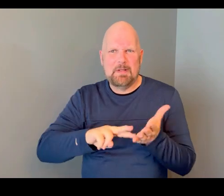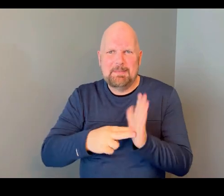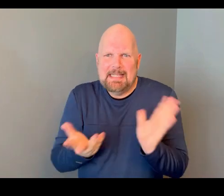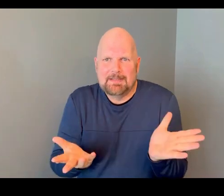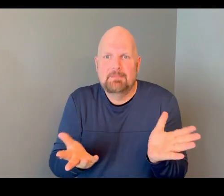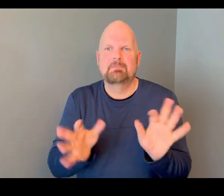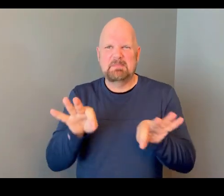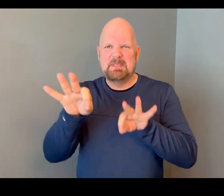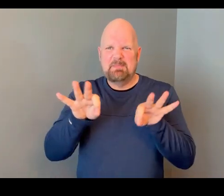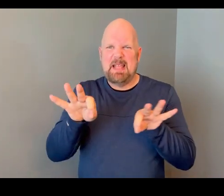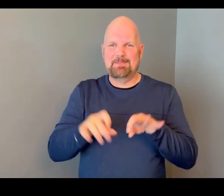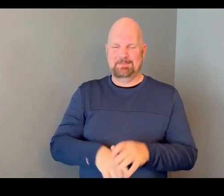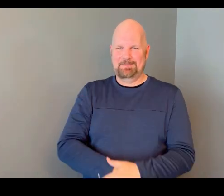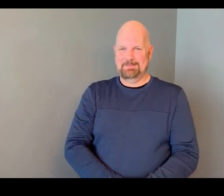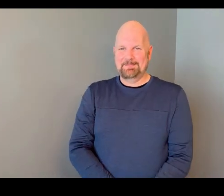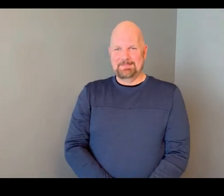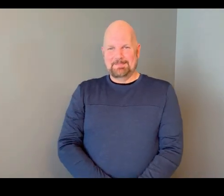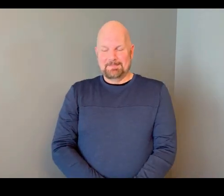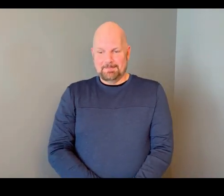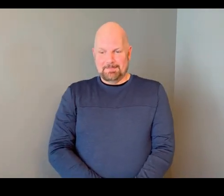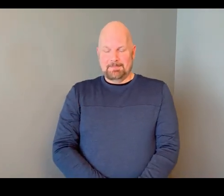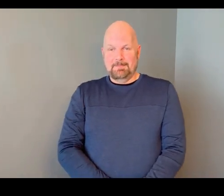down for you step by step.